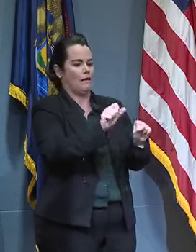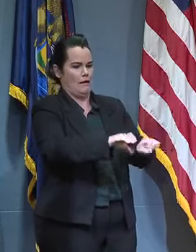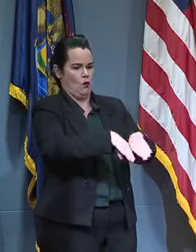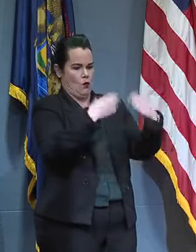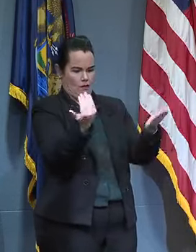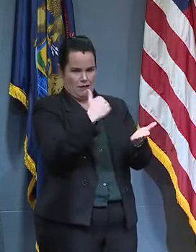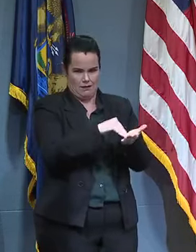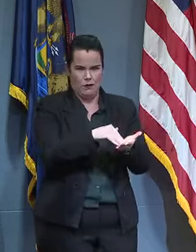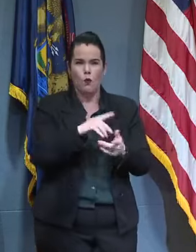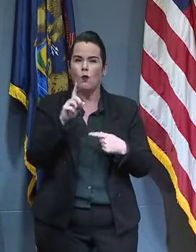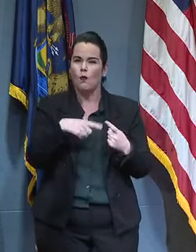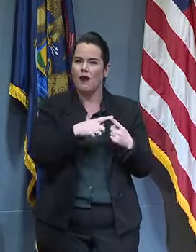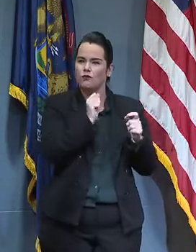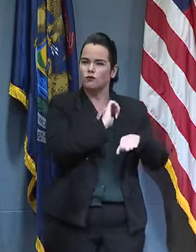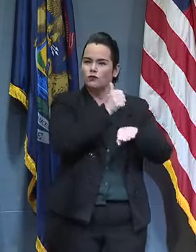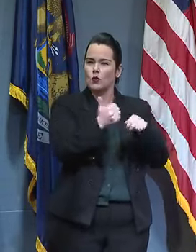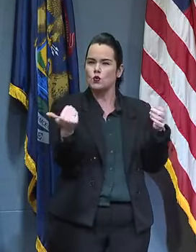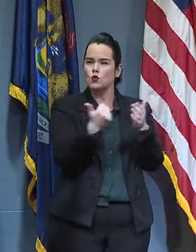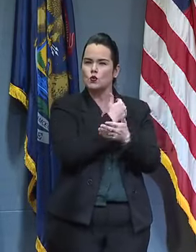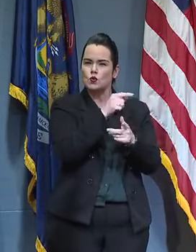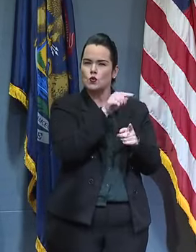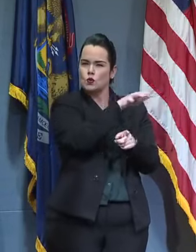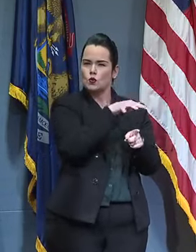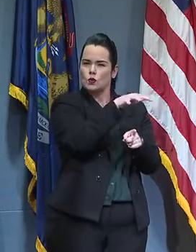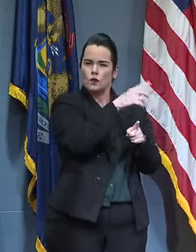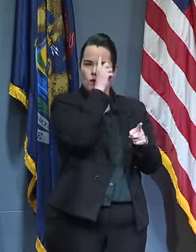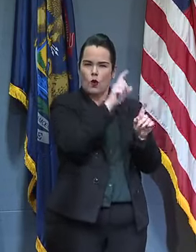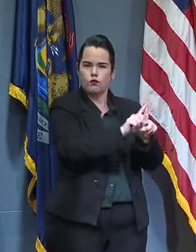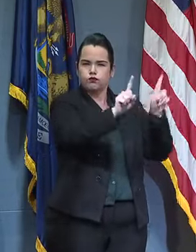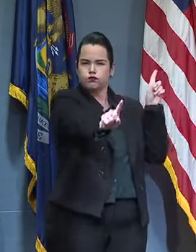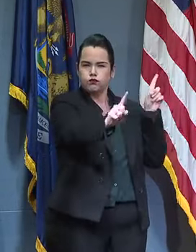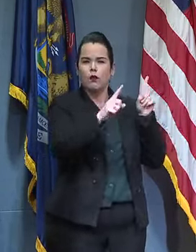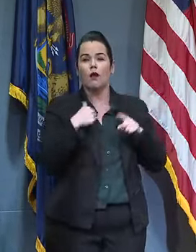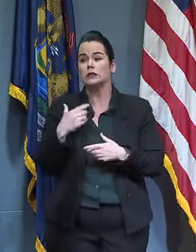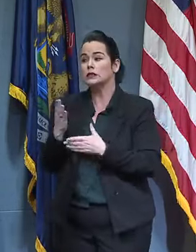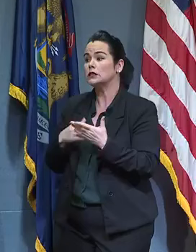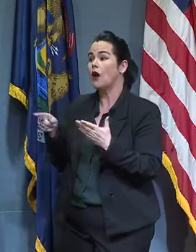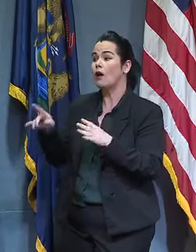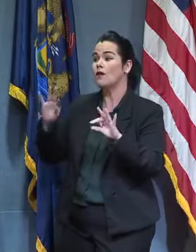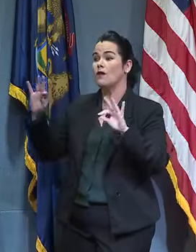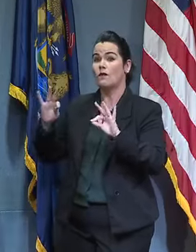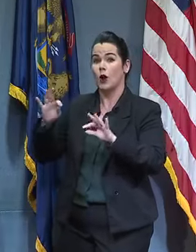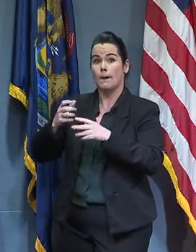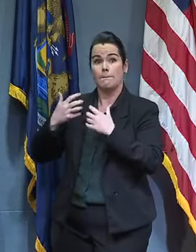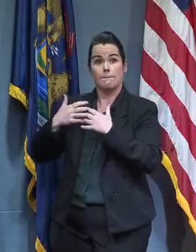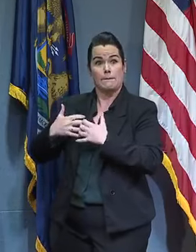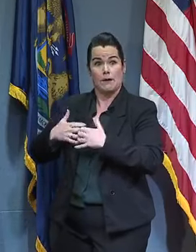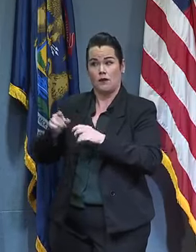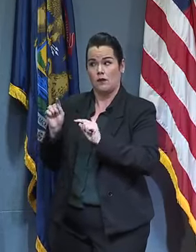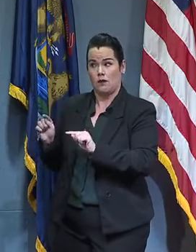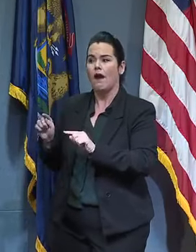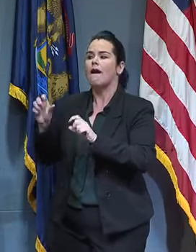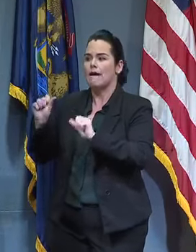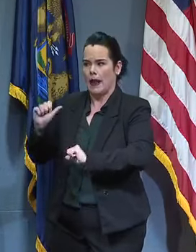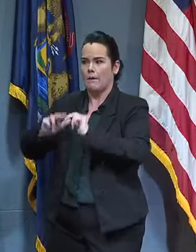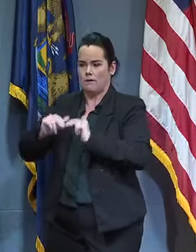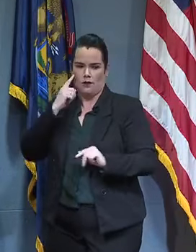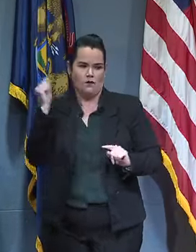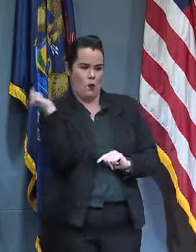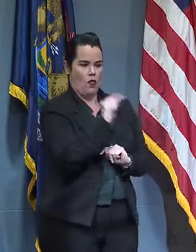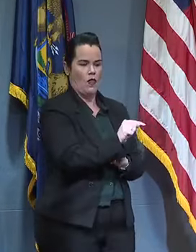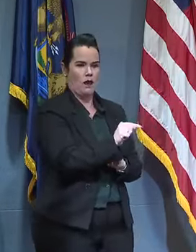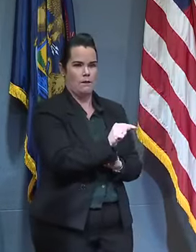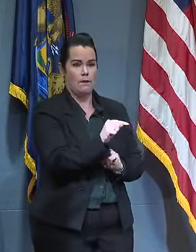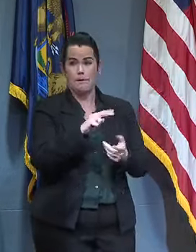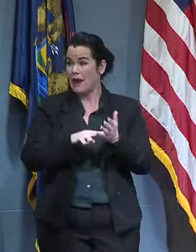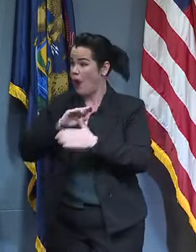for social distancing, we do have some furniture manufacturers in Grand Rapids that can do some of that work. It doesn't mean that